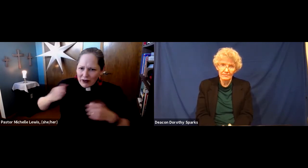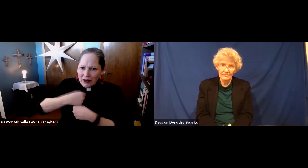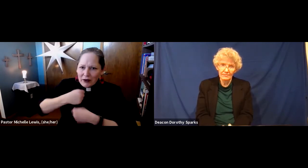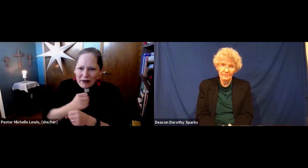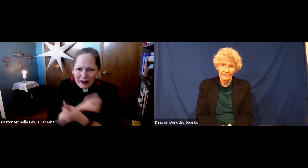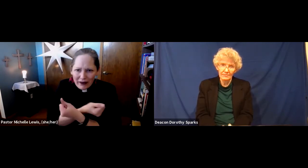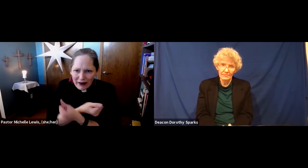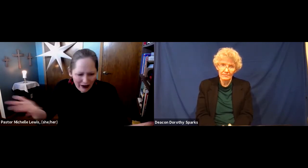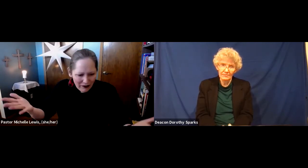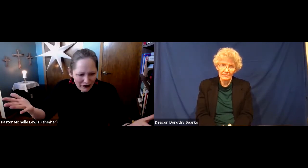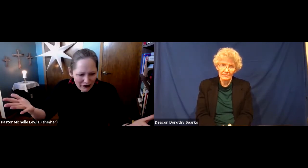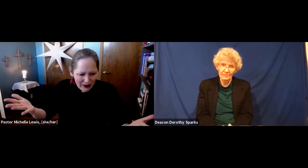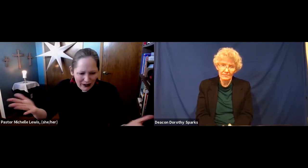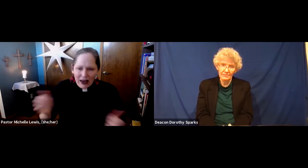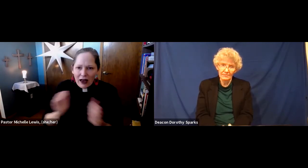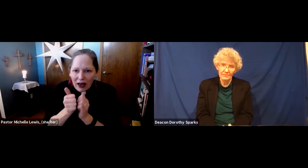that gave us birth.